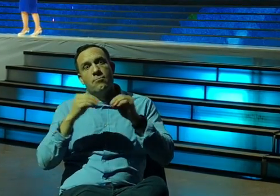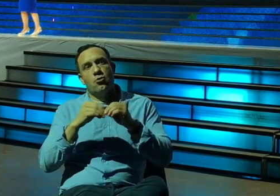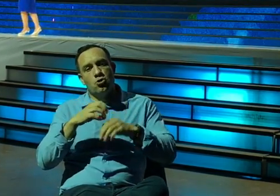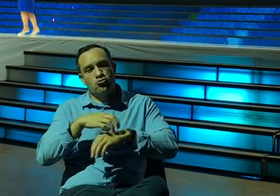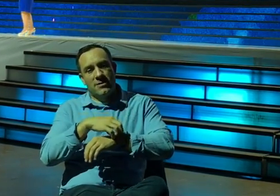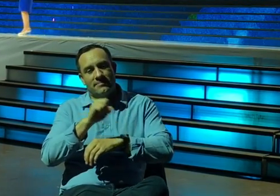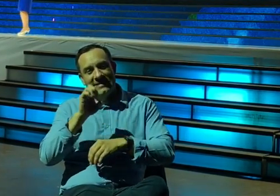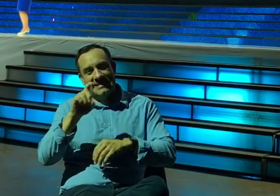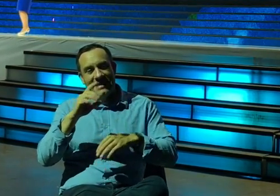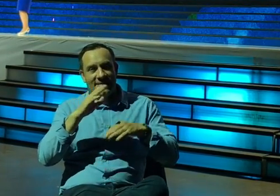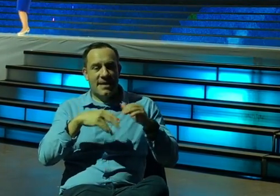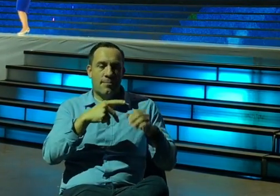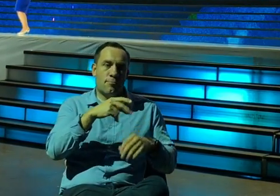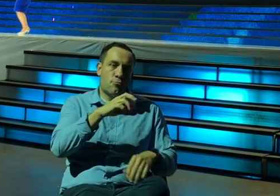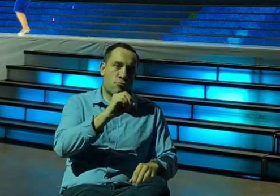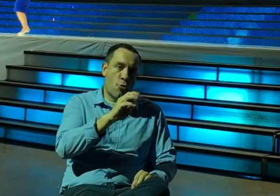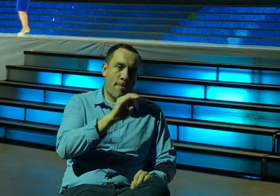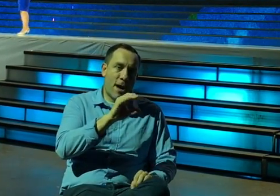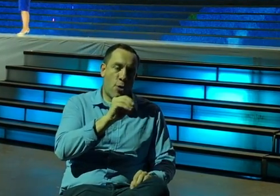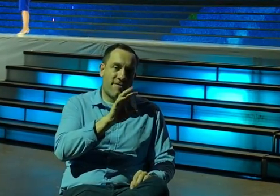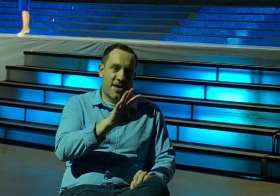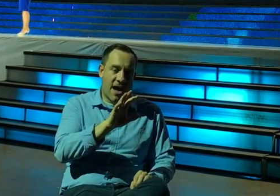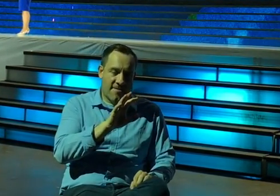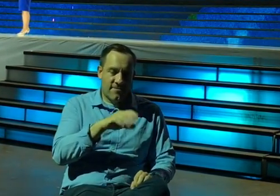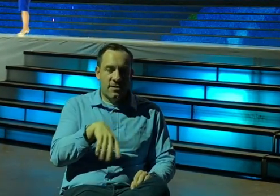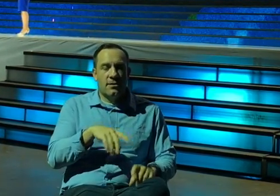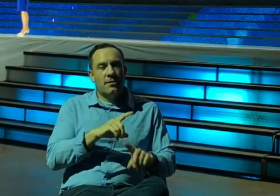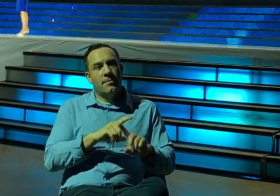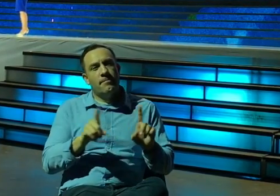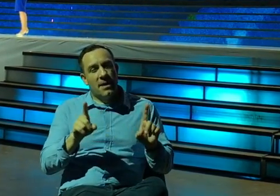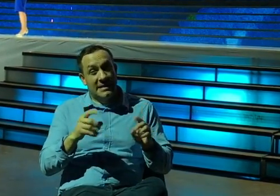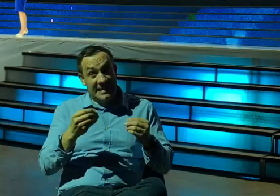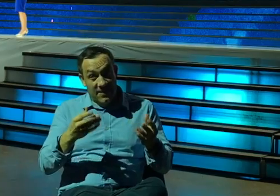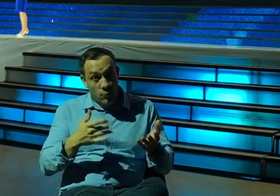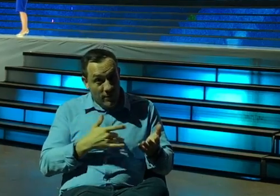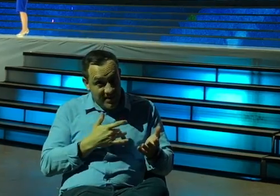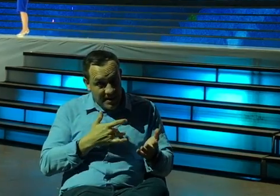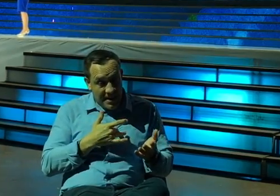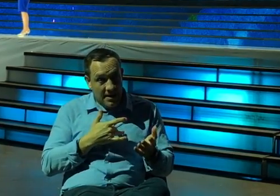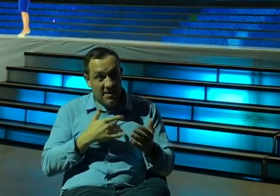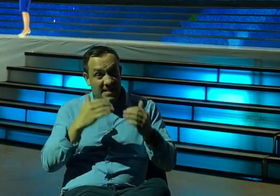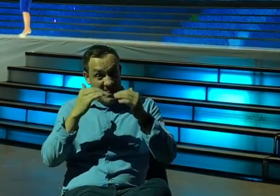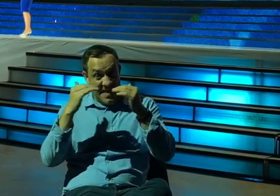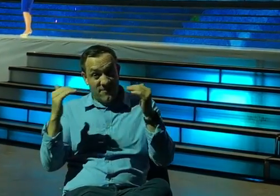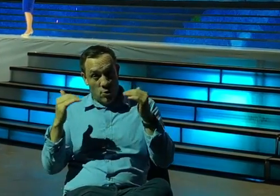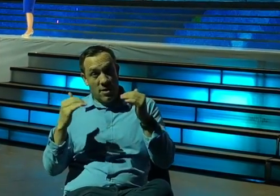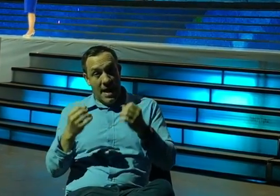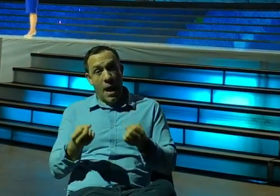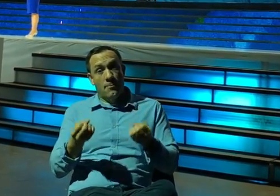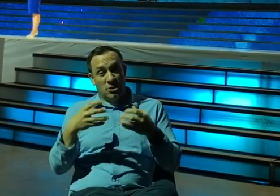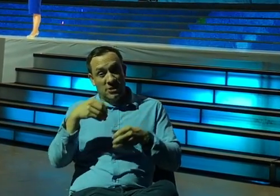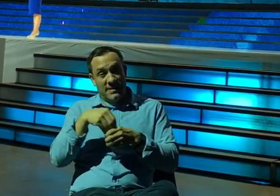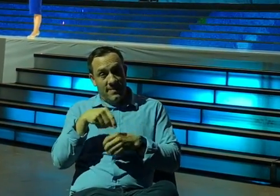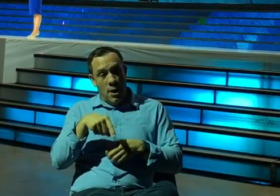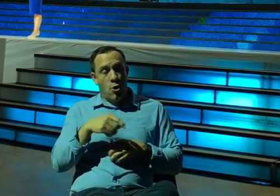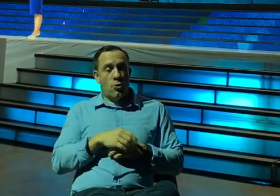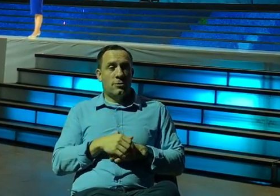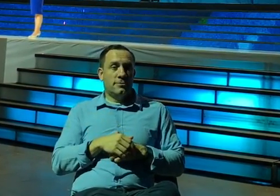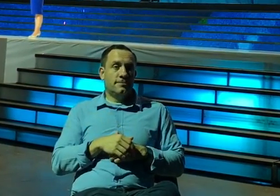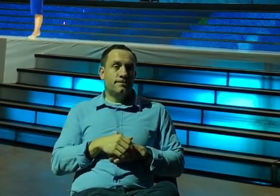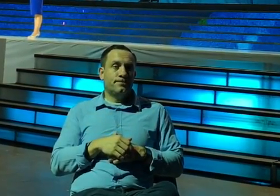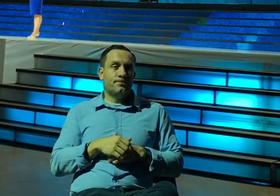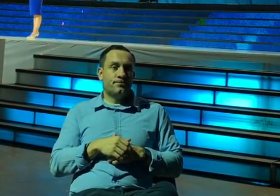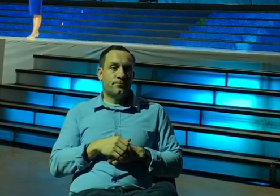than ProBio 5, because I know both formulas had that. But just to give you a feeling of the levels that are in X Factor Plus, we're